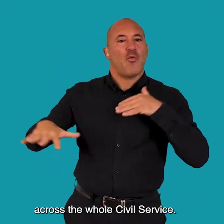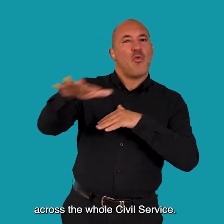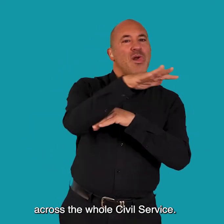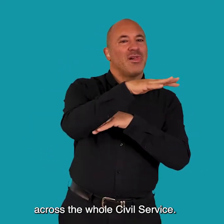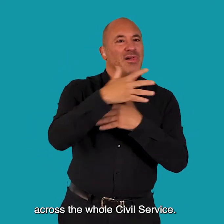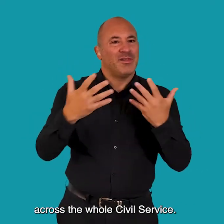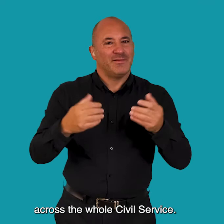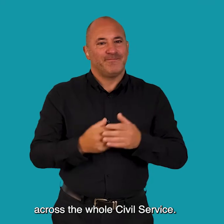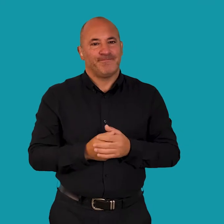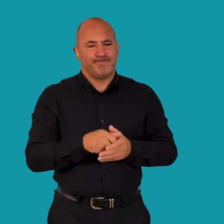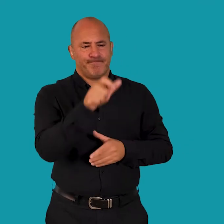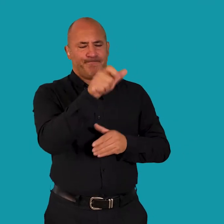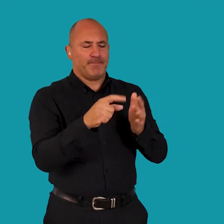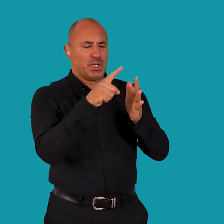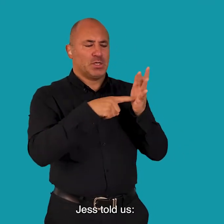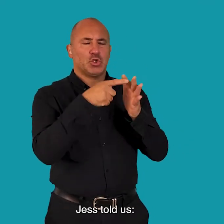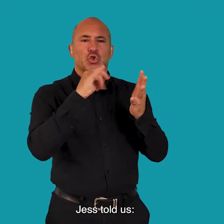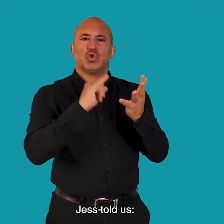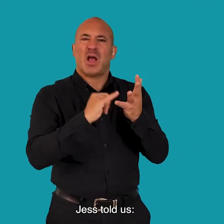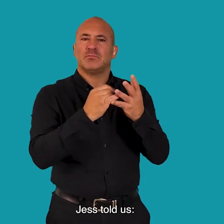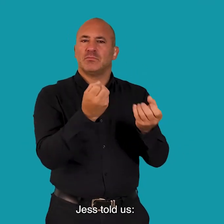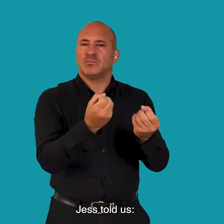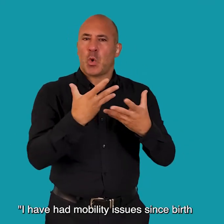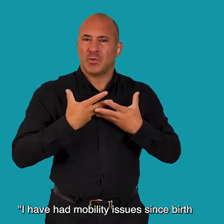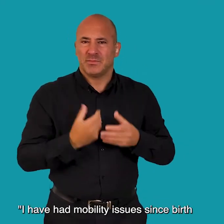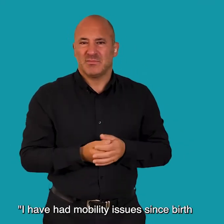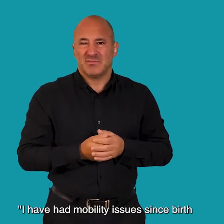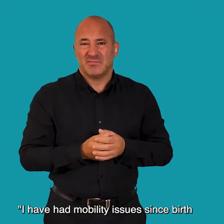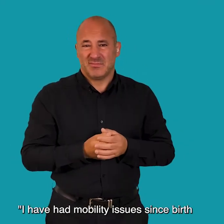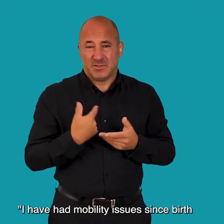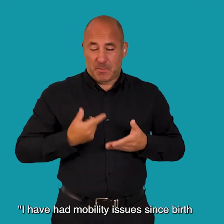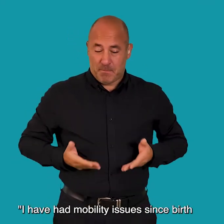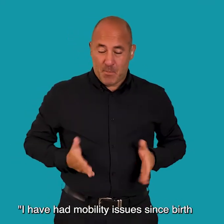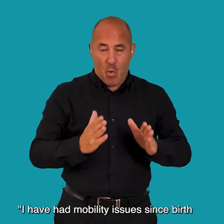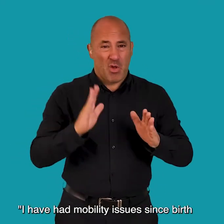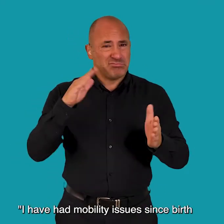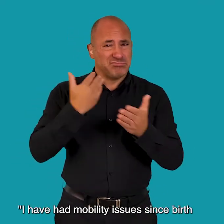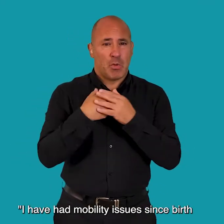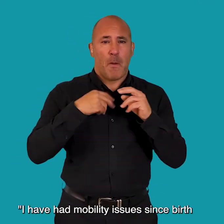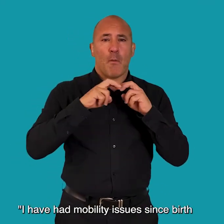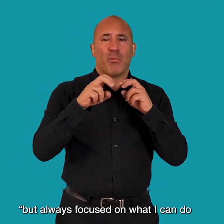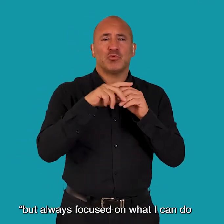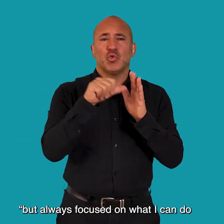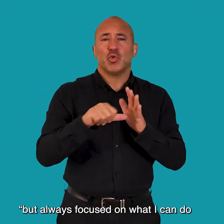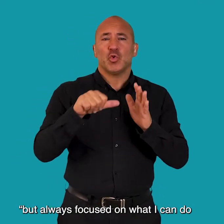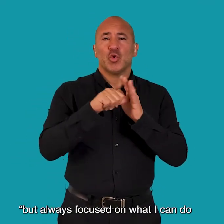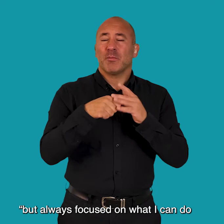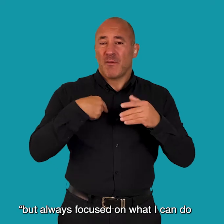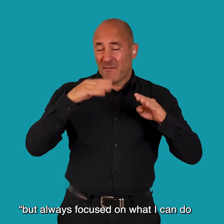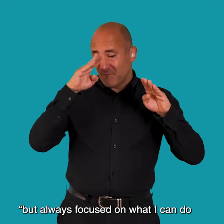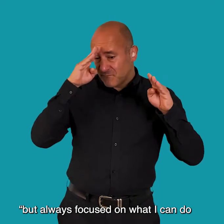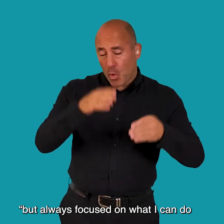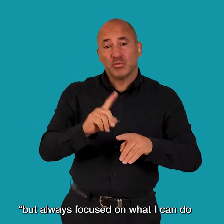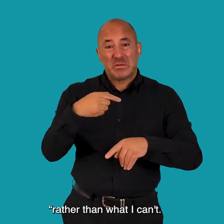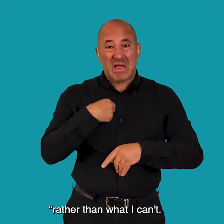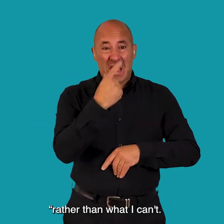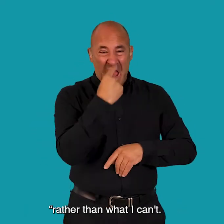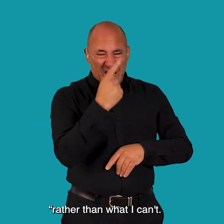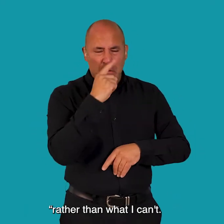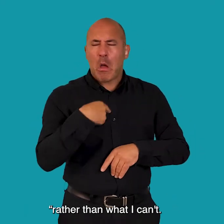civil service. Jess told us, "I've had mobility issues since birth, but always focused on what I can do rather than what I